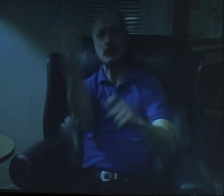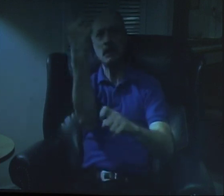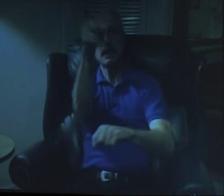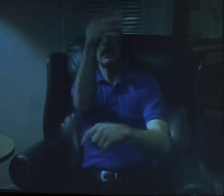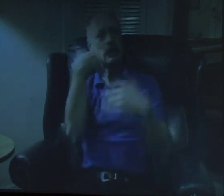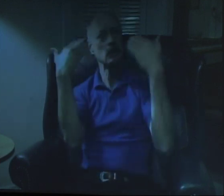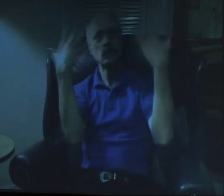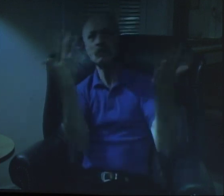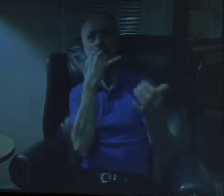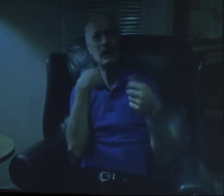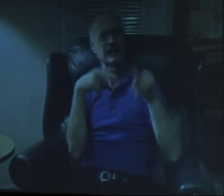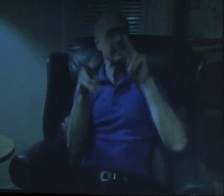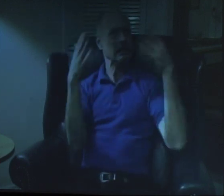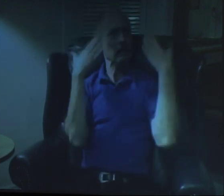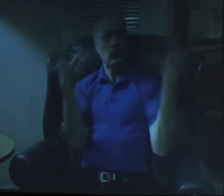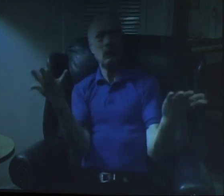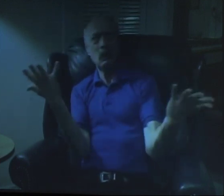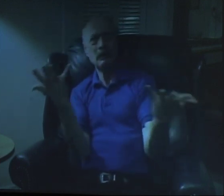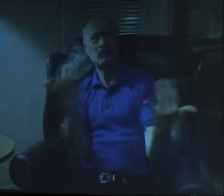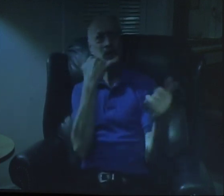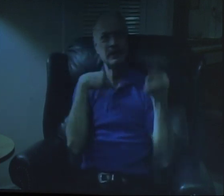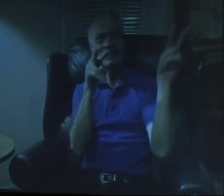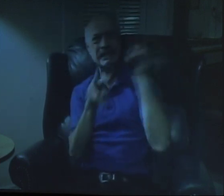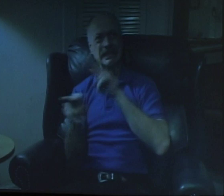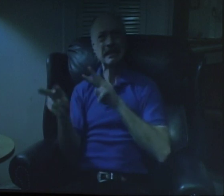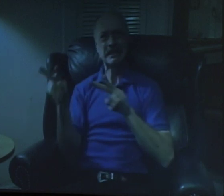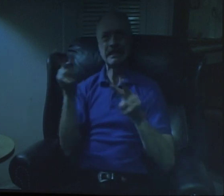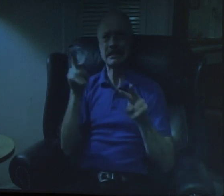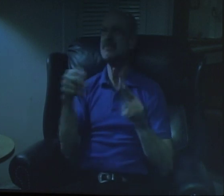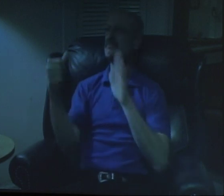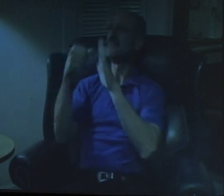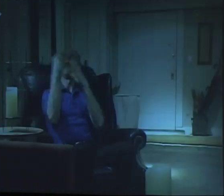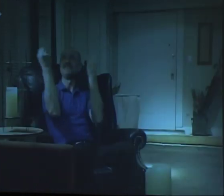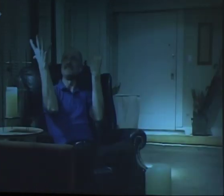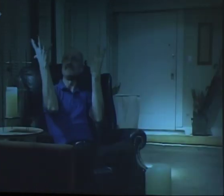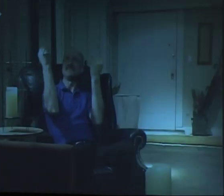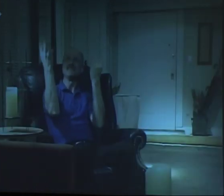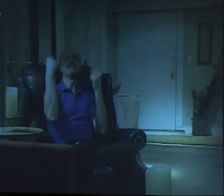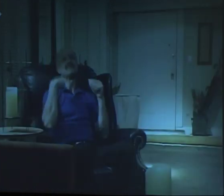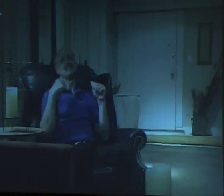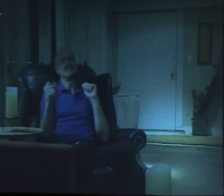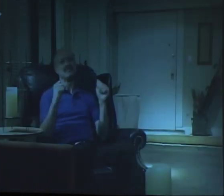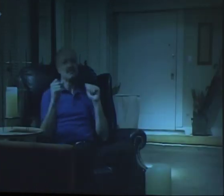evening, but there was just something wrong with it, something that needed to be fixed. It was obvious, but yet